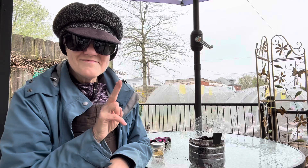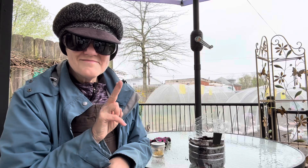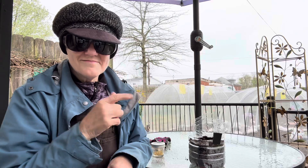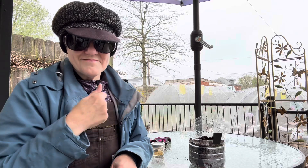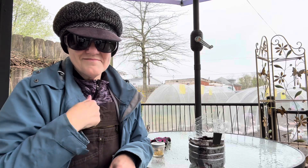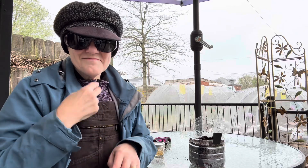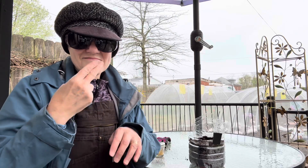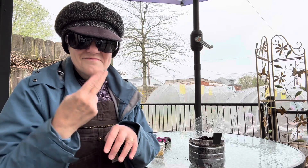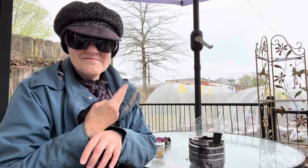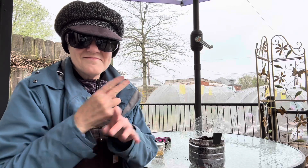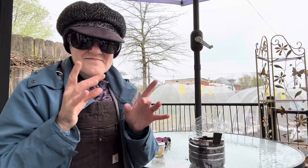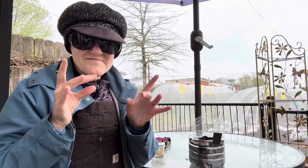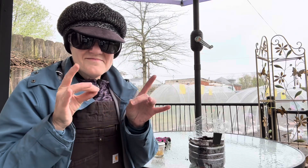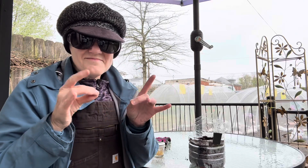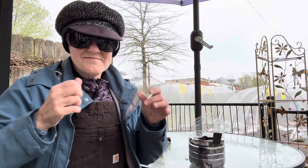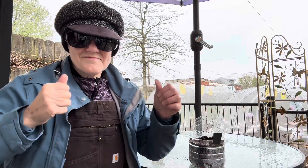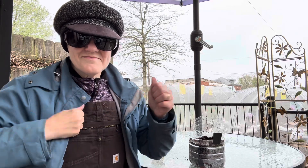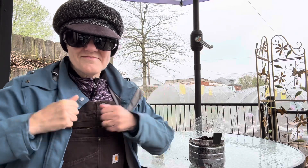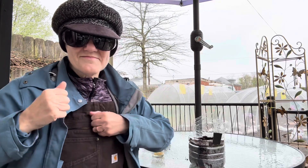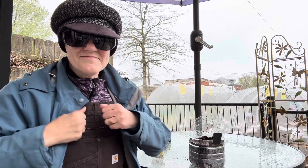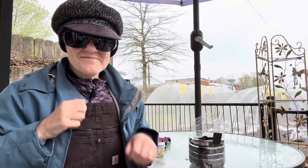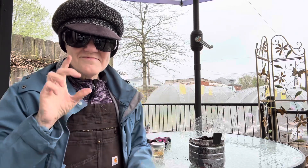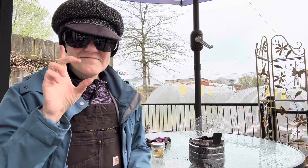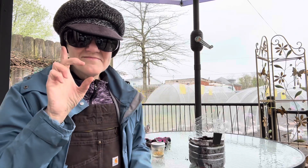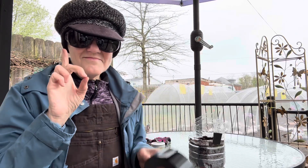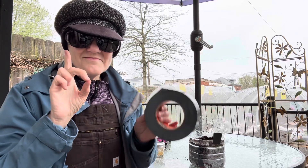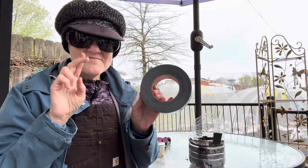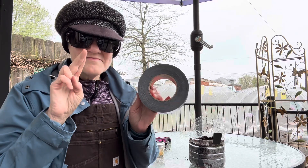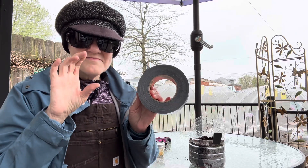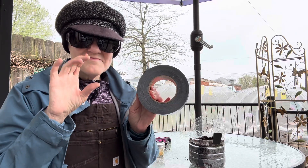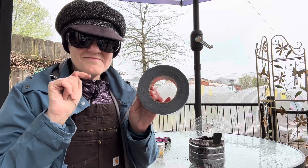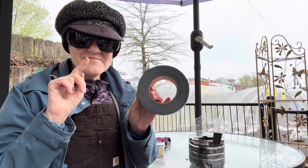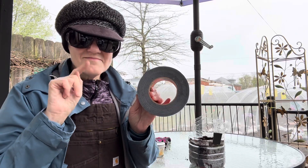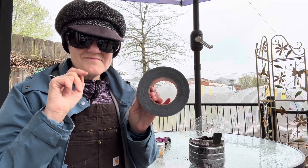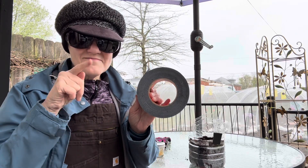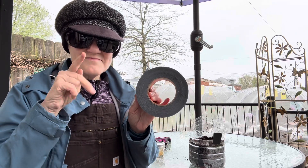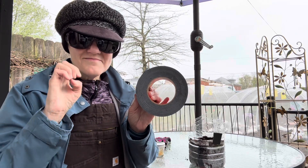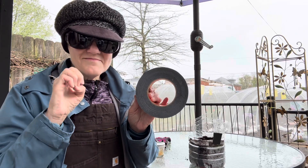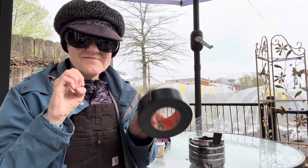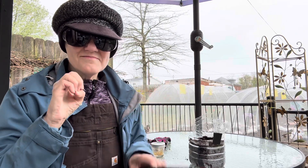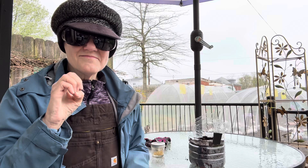Now we want to tape it up, and I'm going to use sticky Gorilla duct tape.